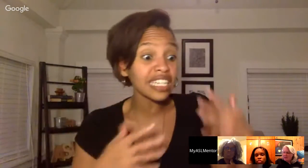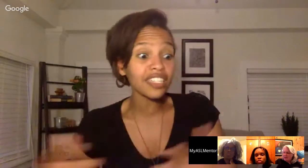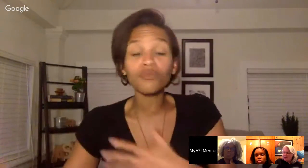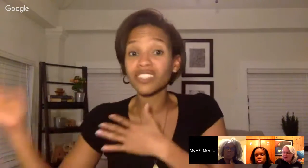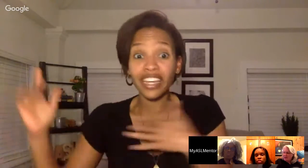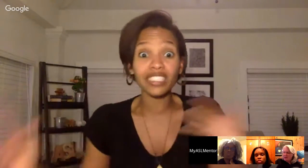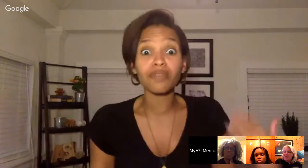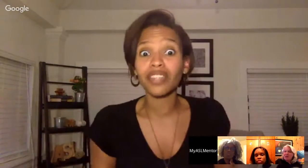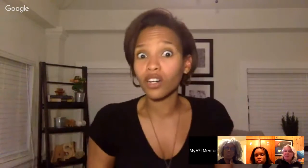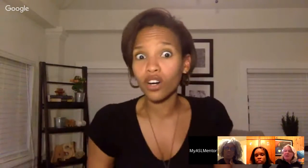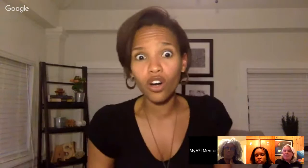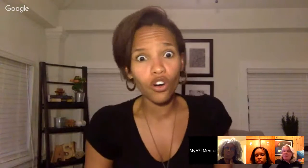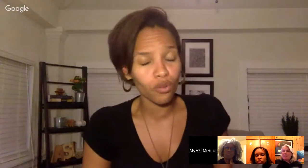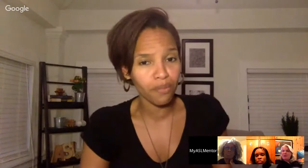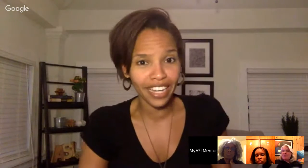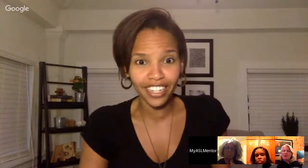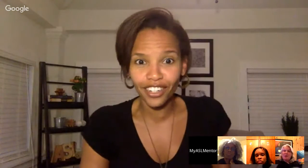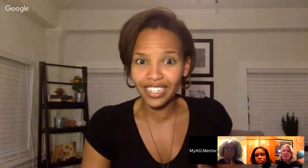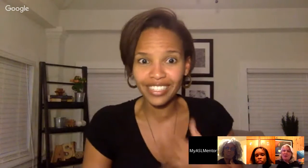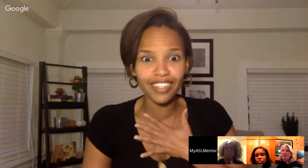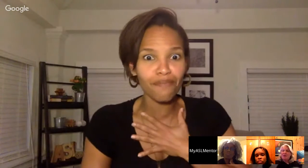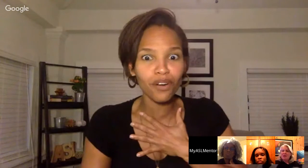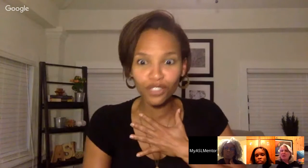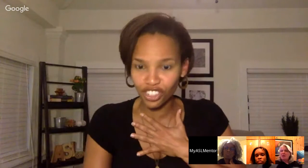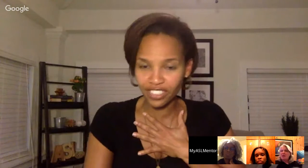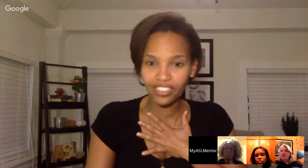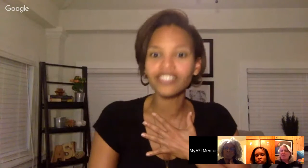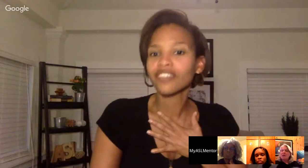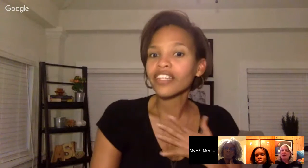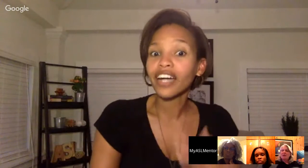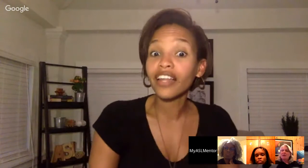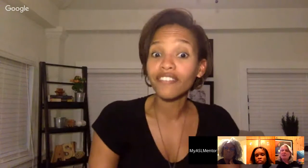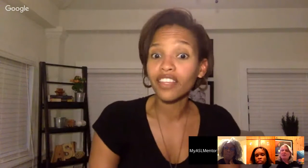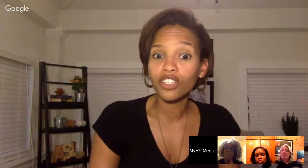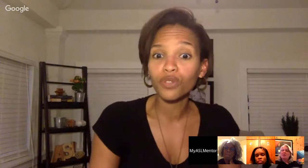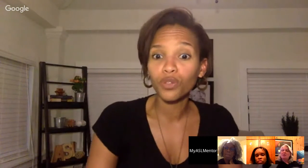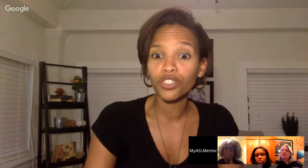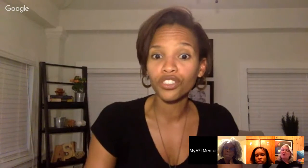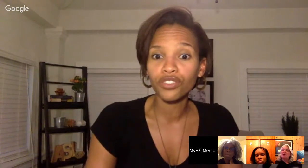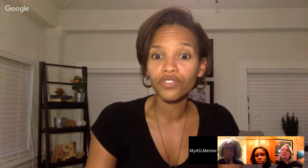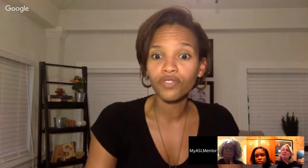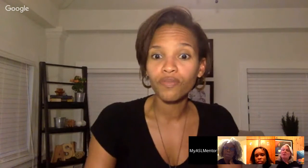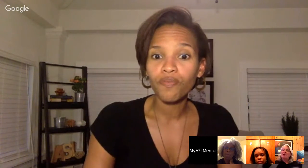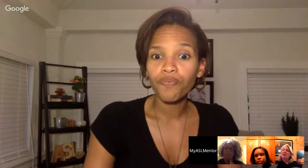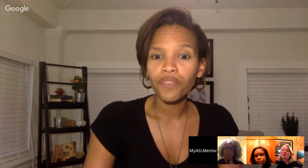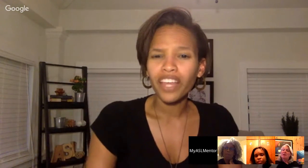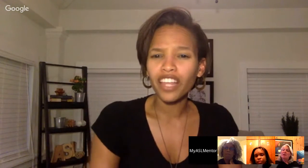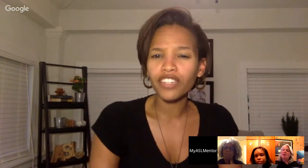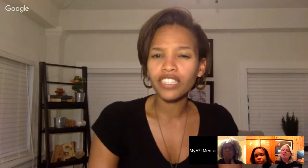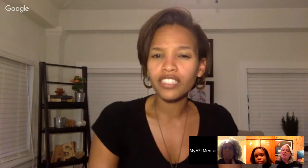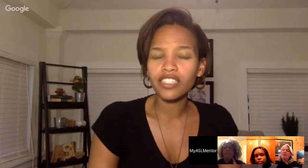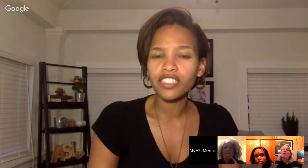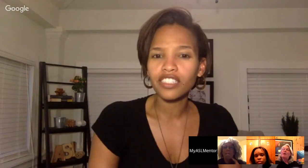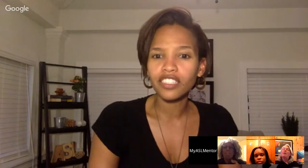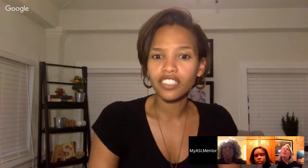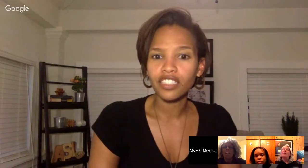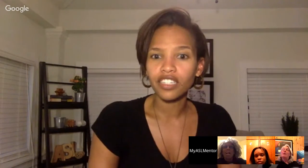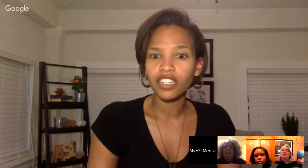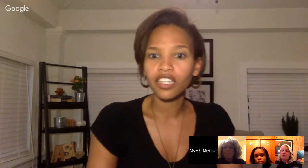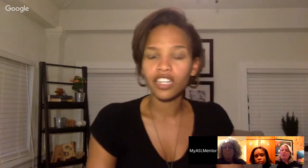lead it in with saying something like, oh my goodness, the emotions. That kind of a thing would work too. Any other ideas? Not